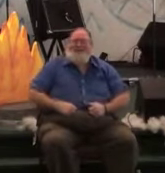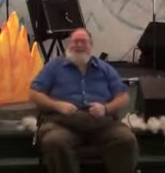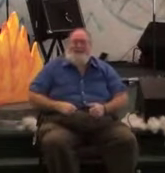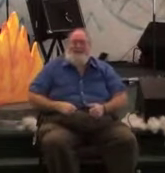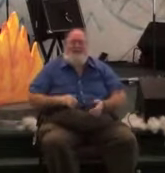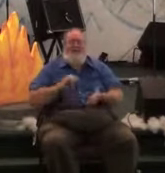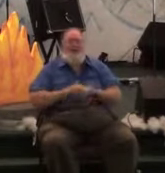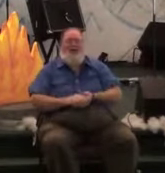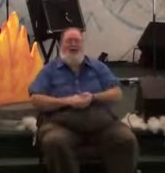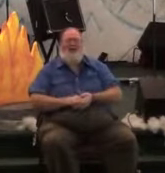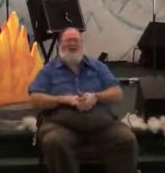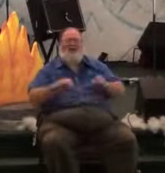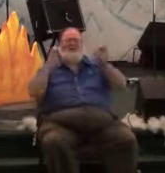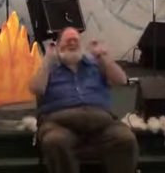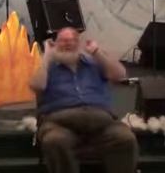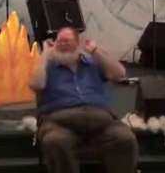That is awesome.